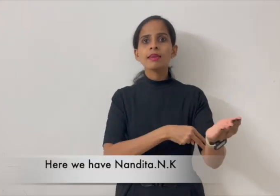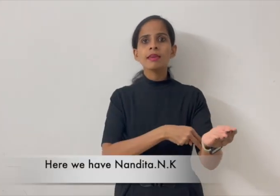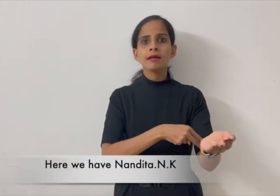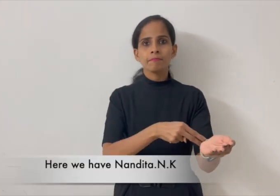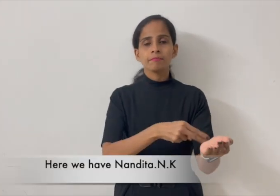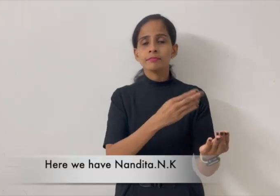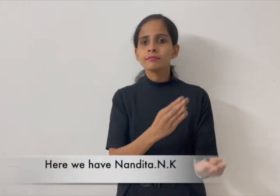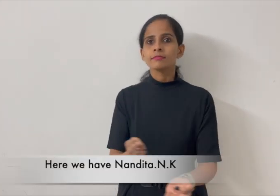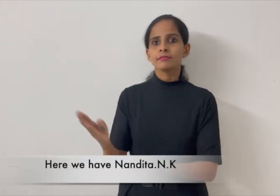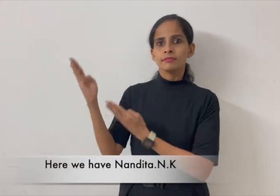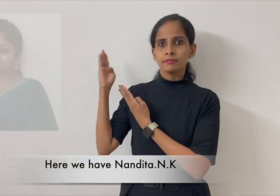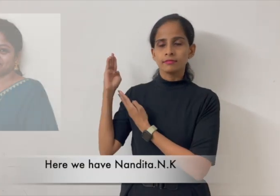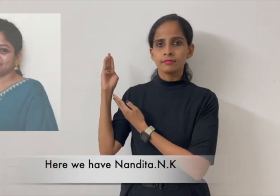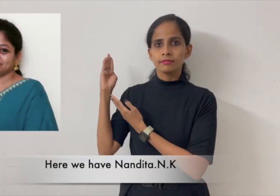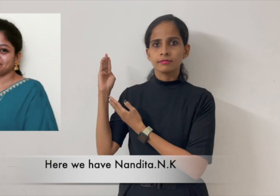Here we have